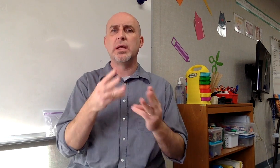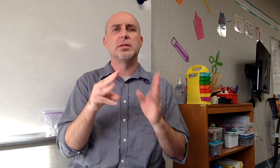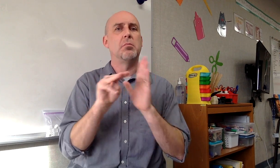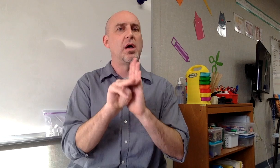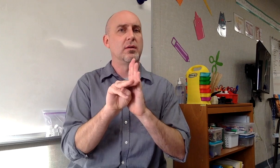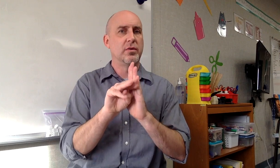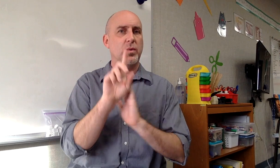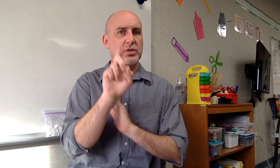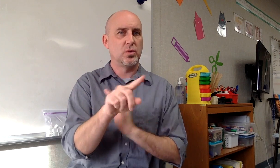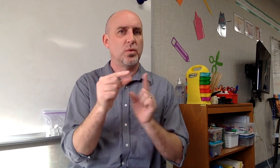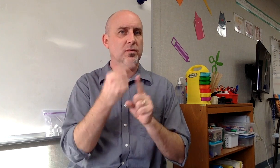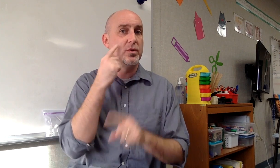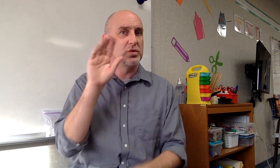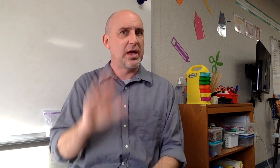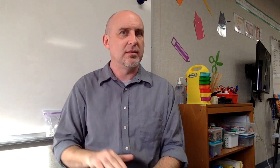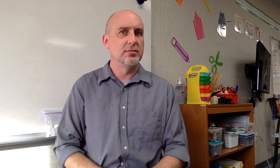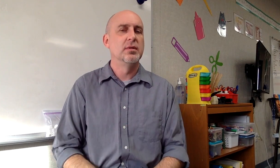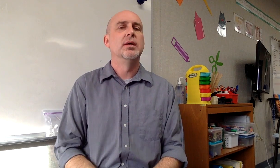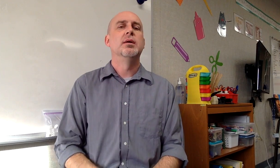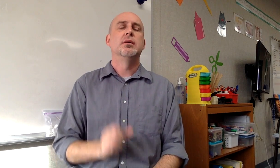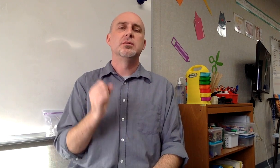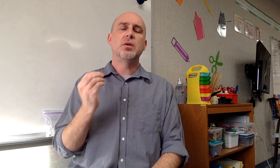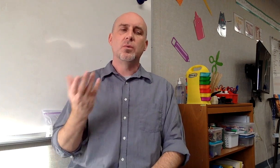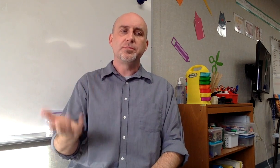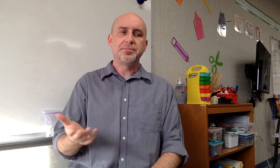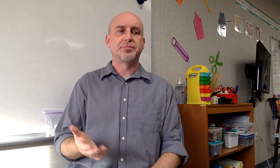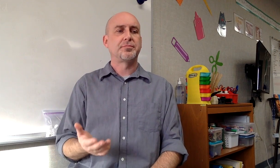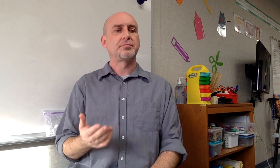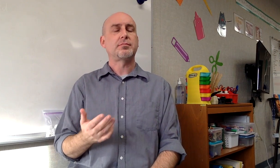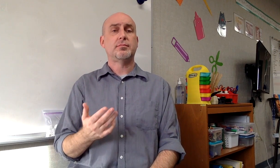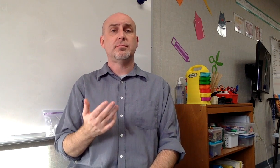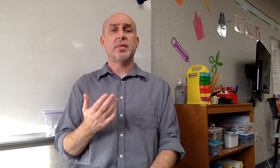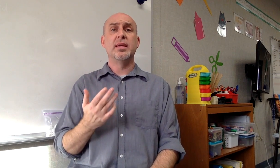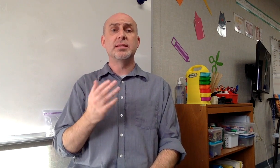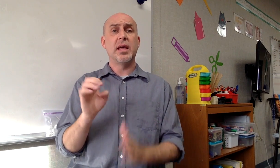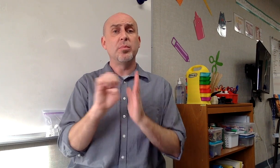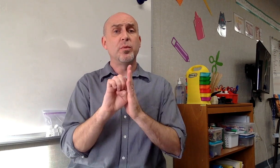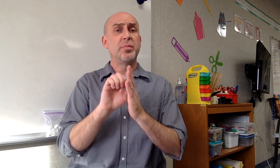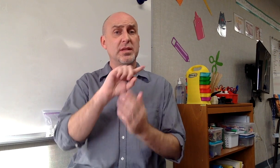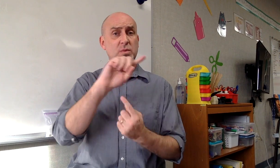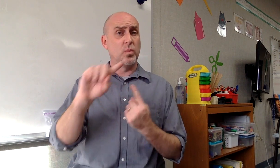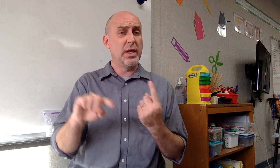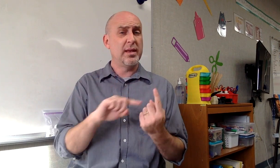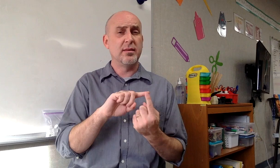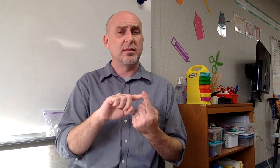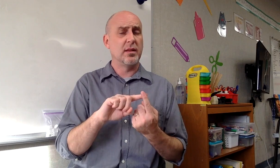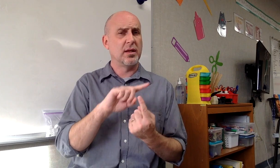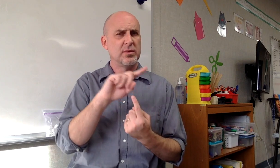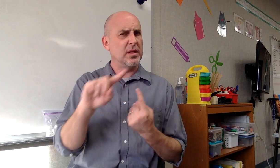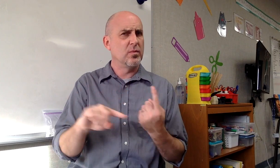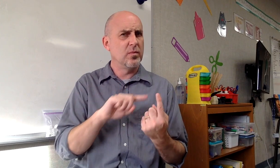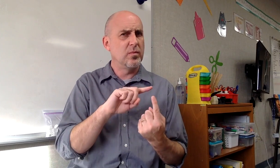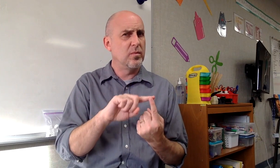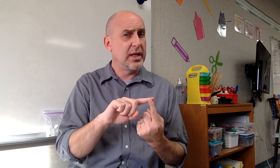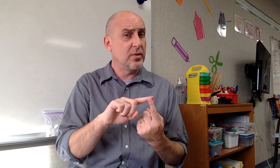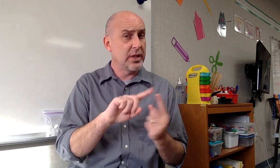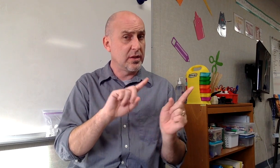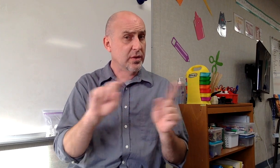to model the question word for your child. So, example would be is when, like we say, when are we going to go